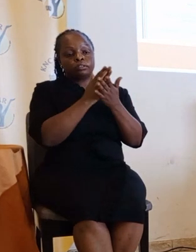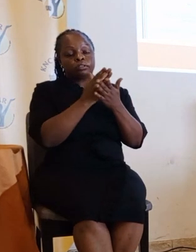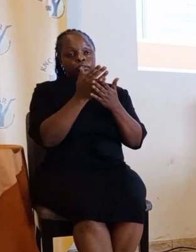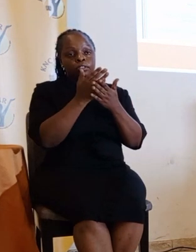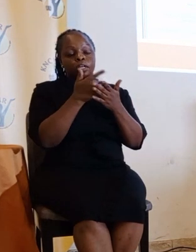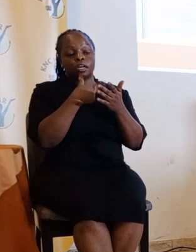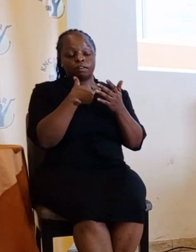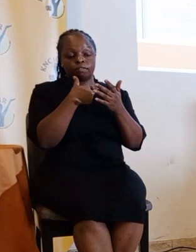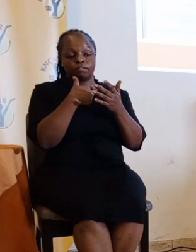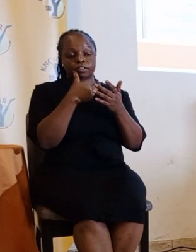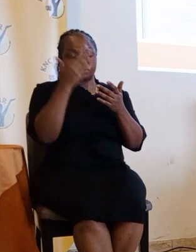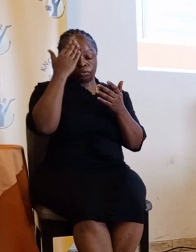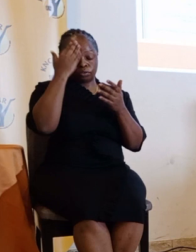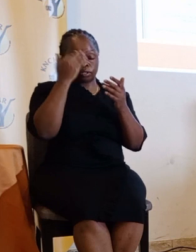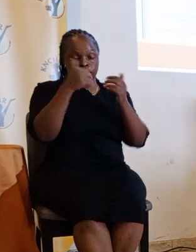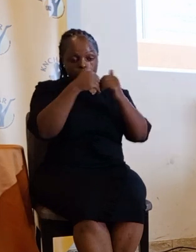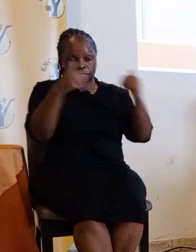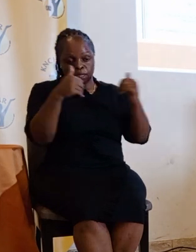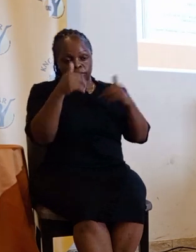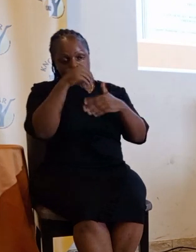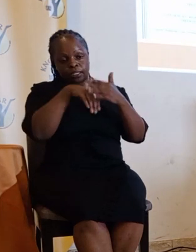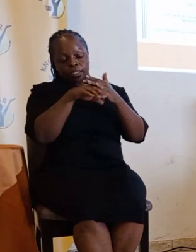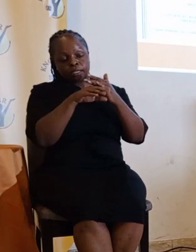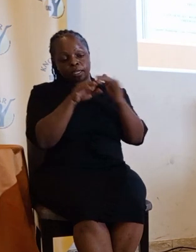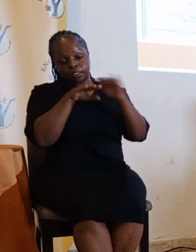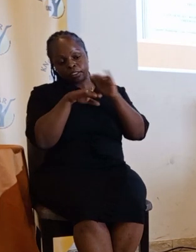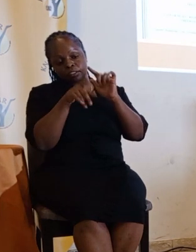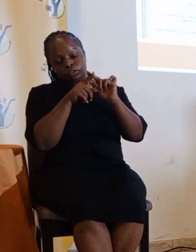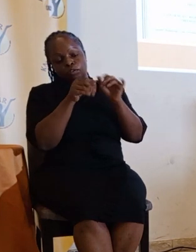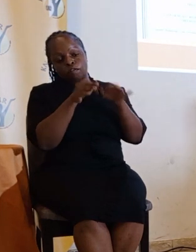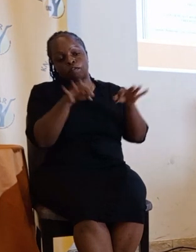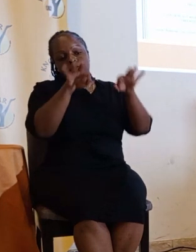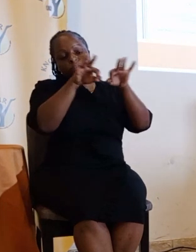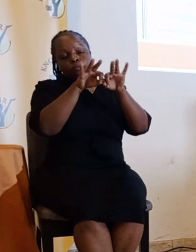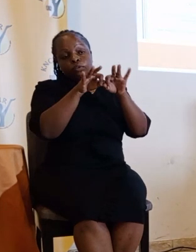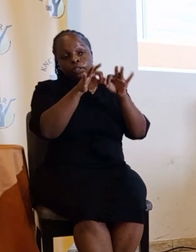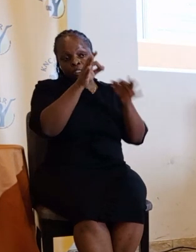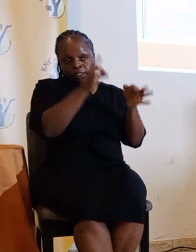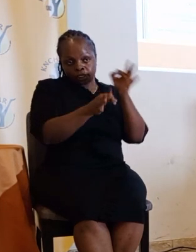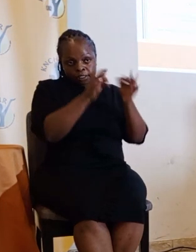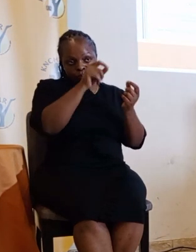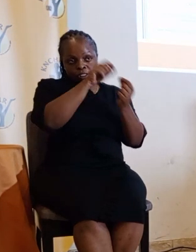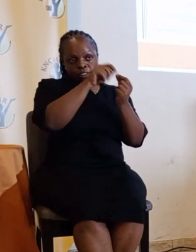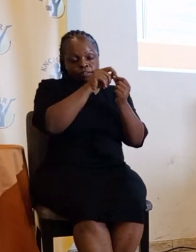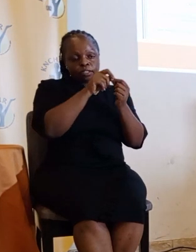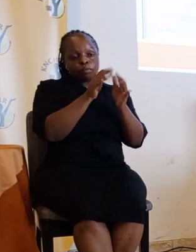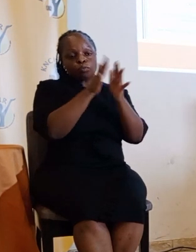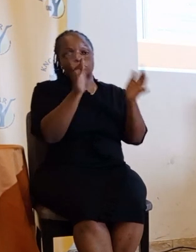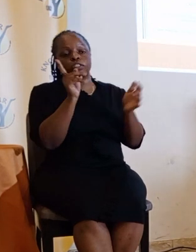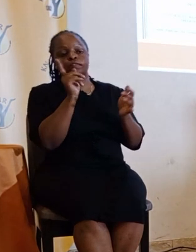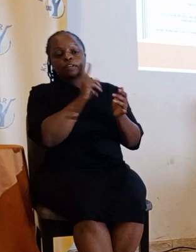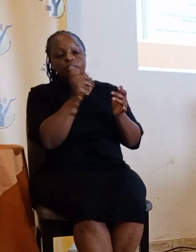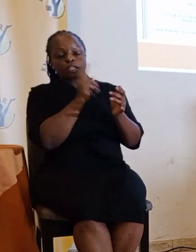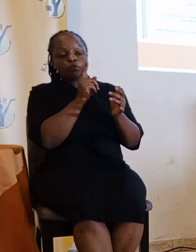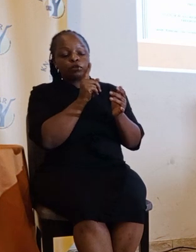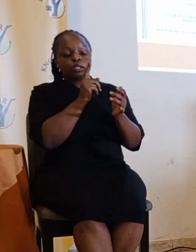notes gaps in terms of access to formal justice, particularly for the most vulnerable,